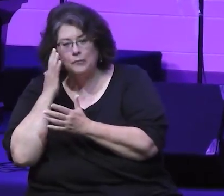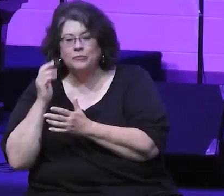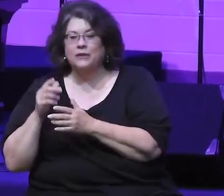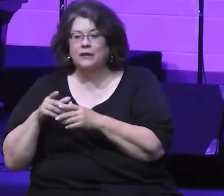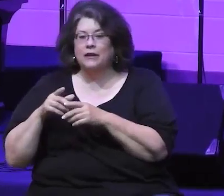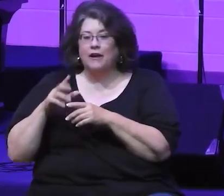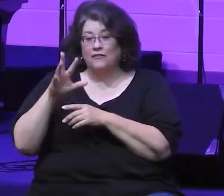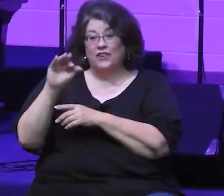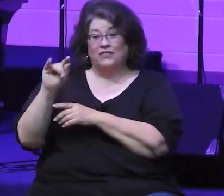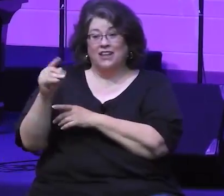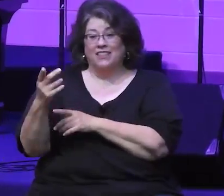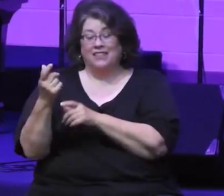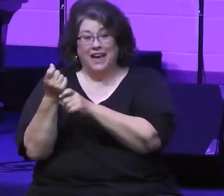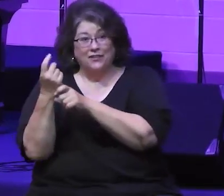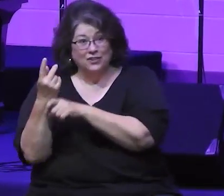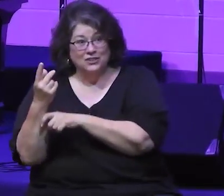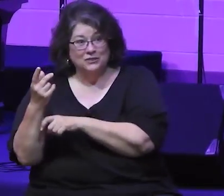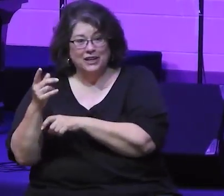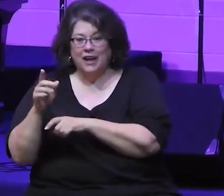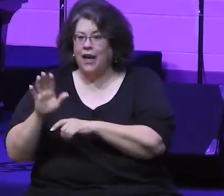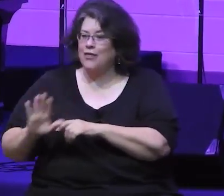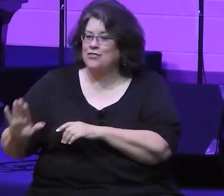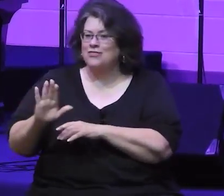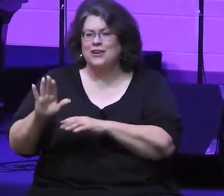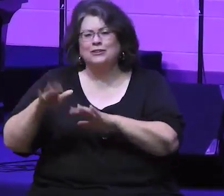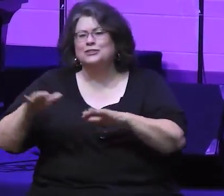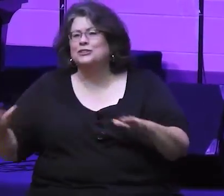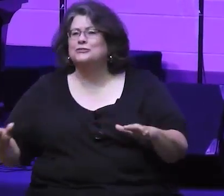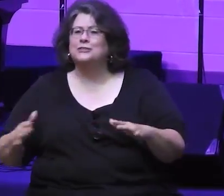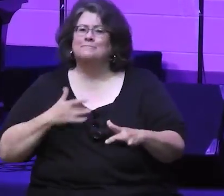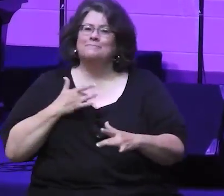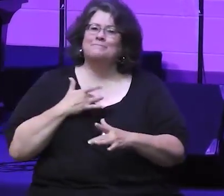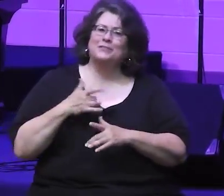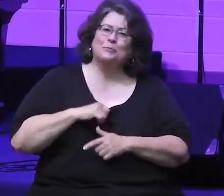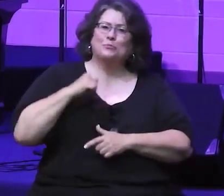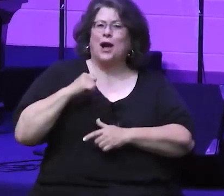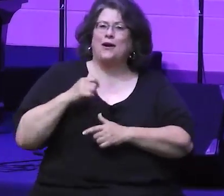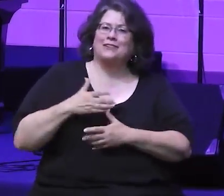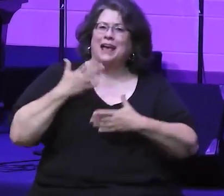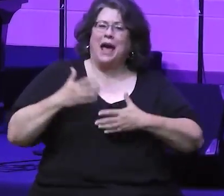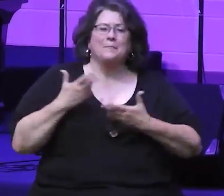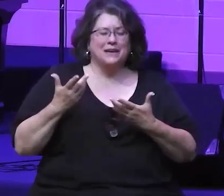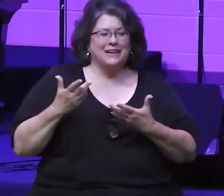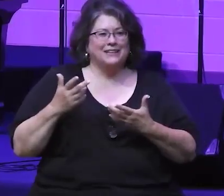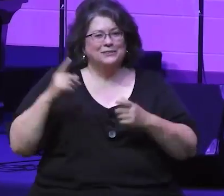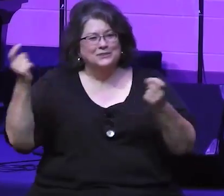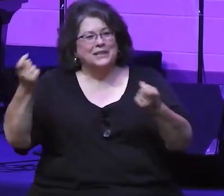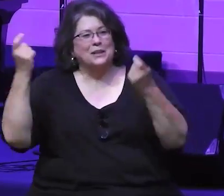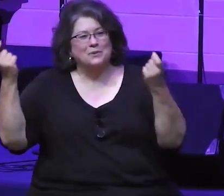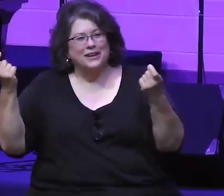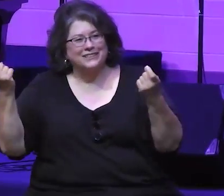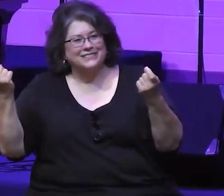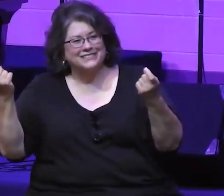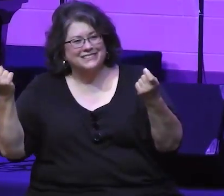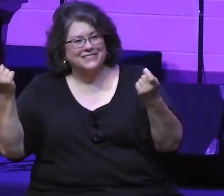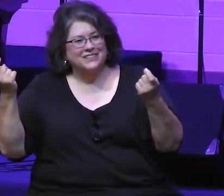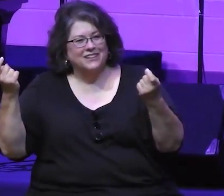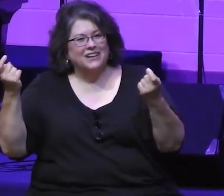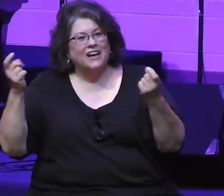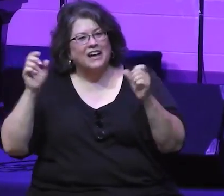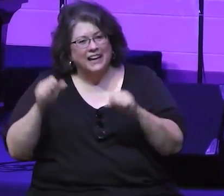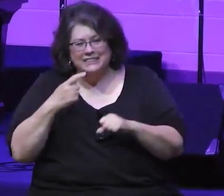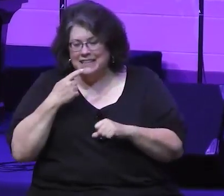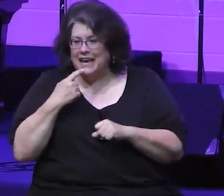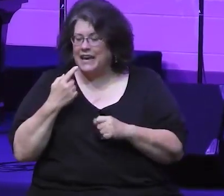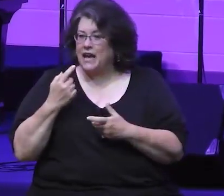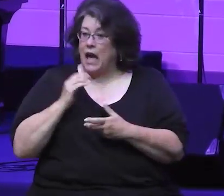well-developed. They can just laud and tell stories about their children or about their parents at that 50th anniversary. They can say our parents